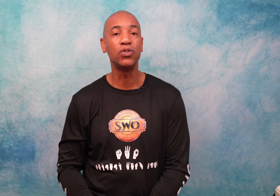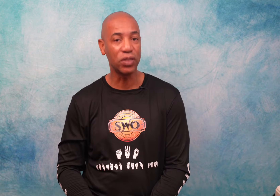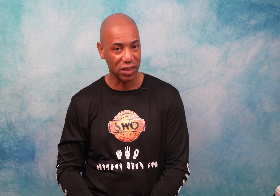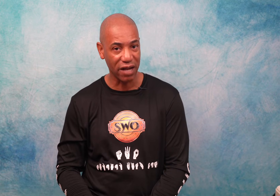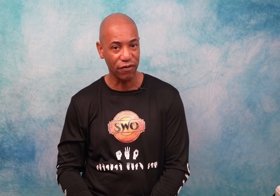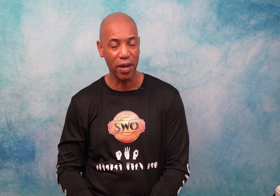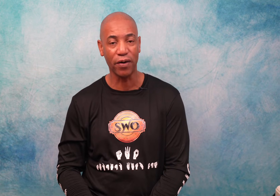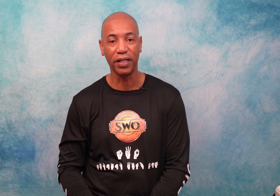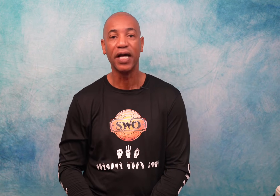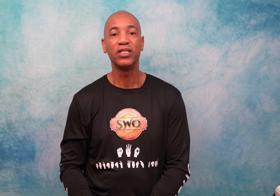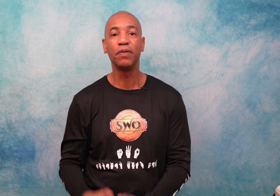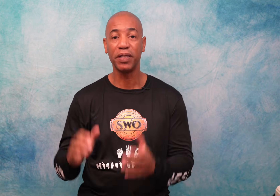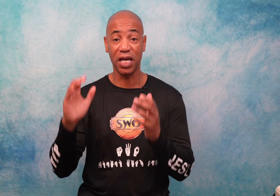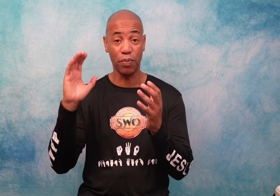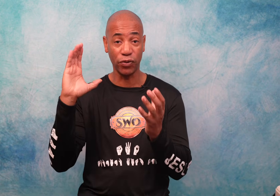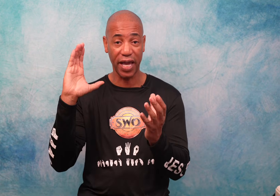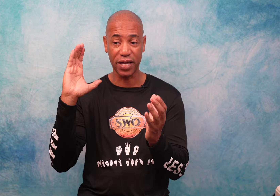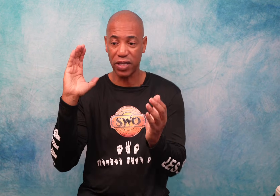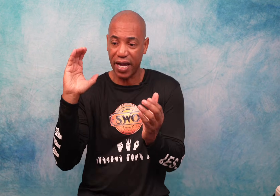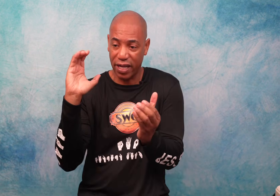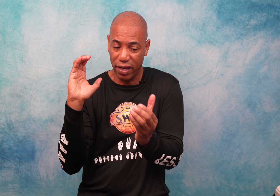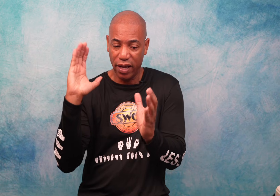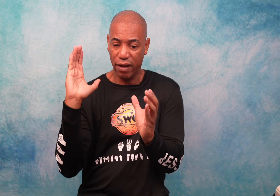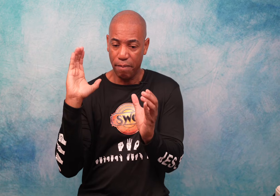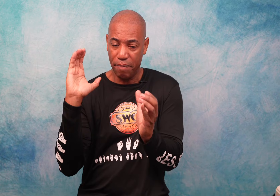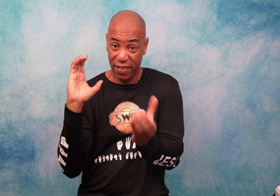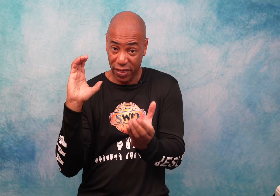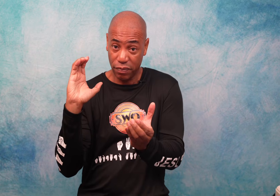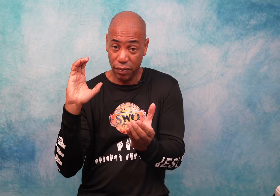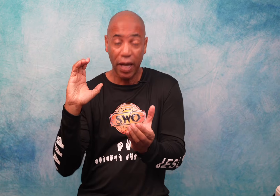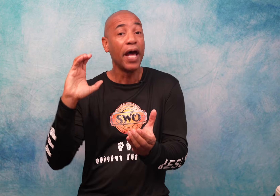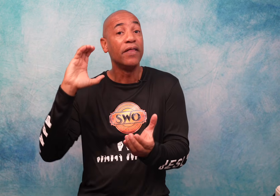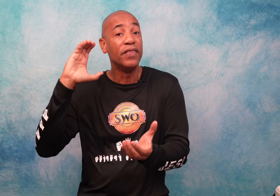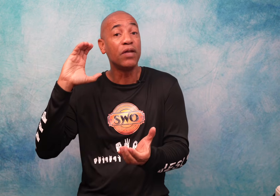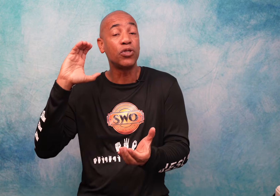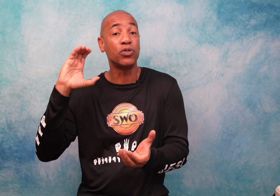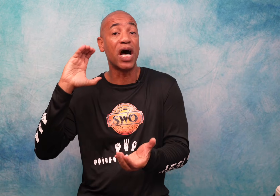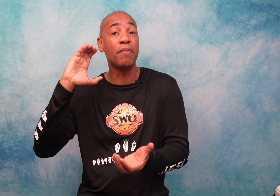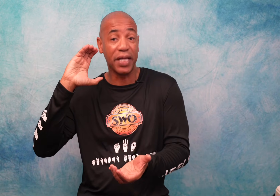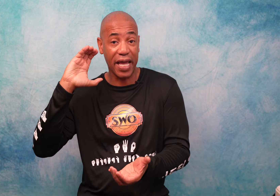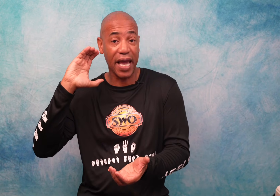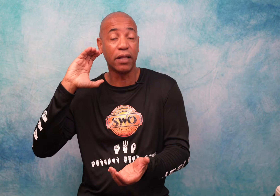the sign for married. Simply take both hands, I kind of bend them. Then with your dominant hand,